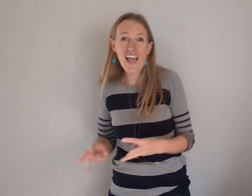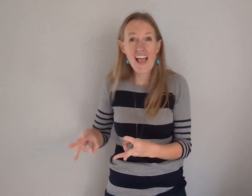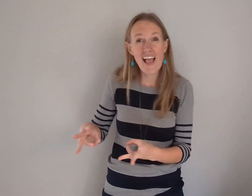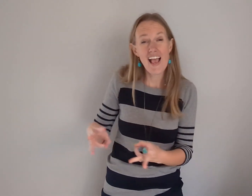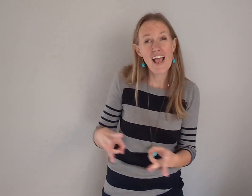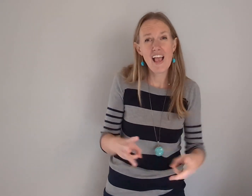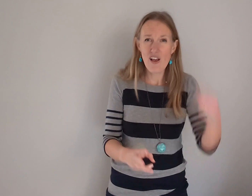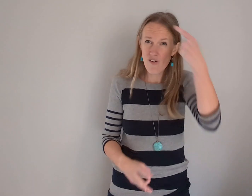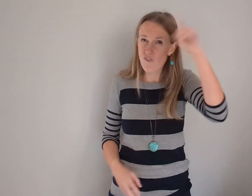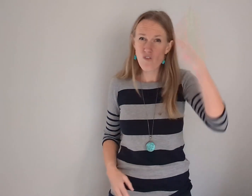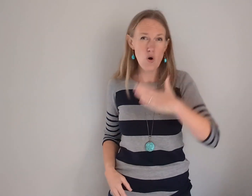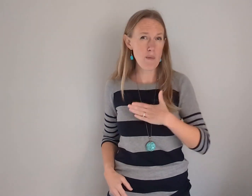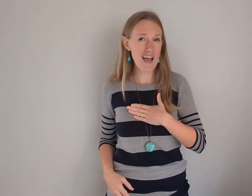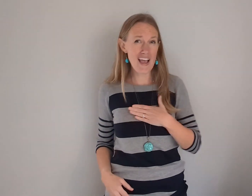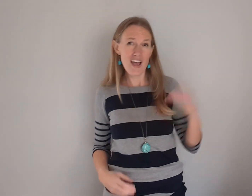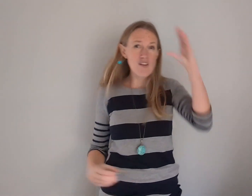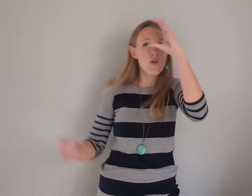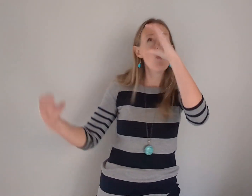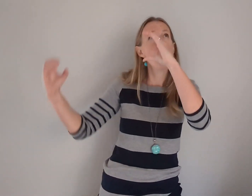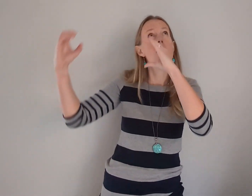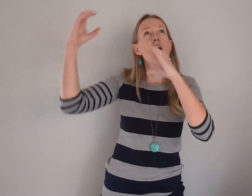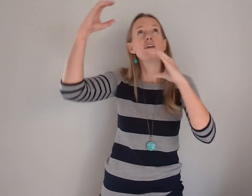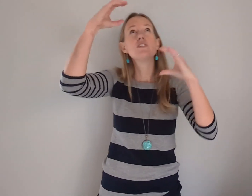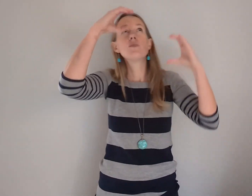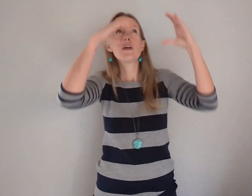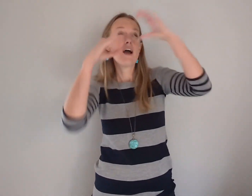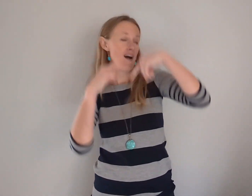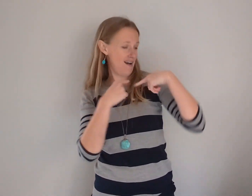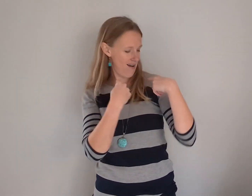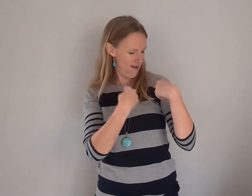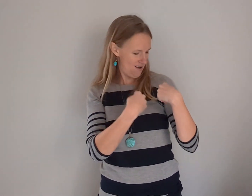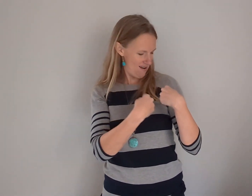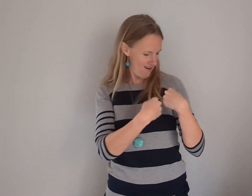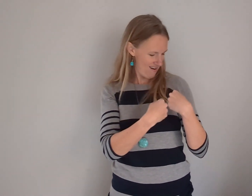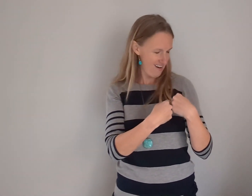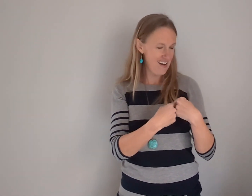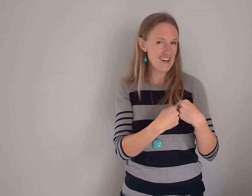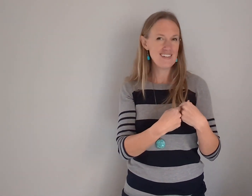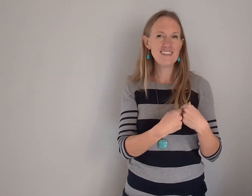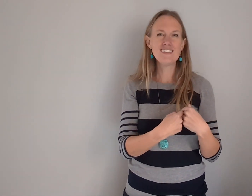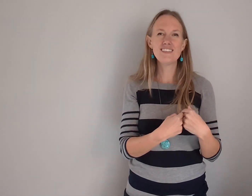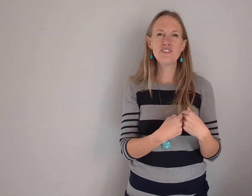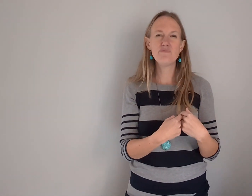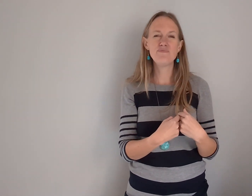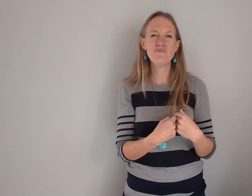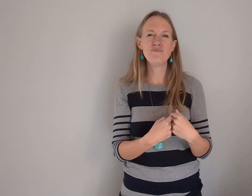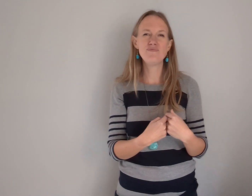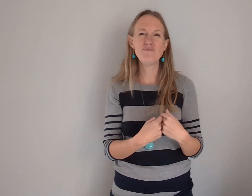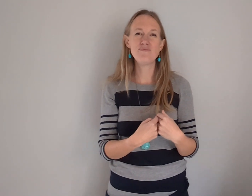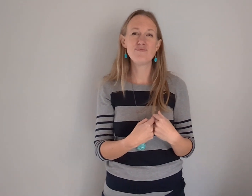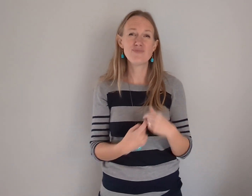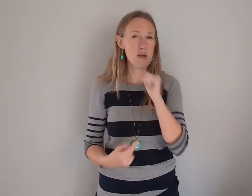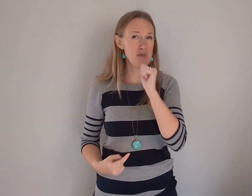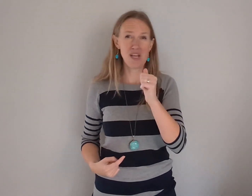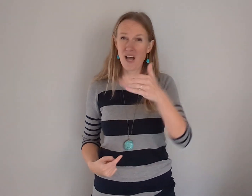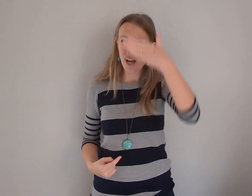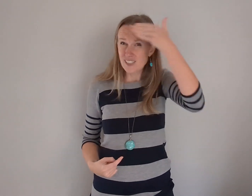way for my ever-wandering heart? Well, not because